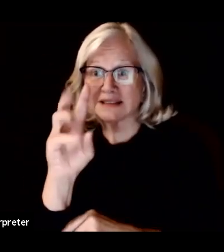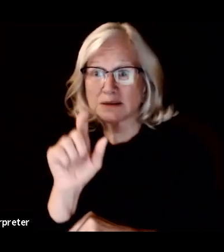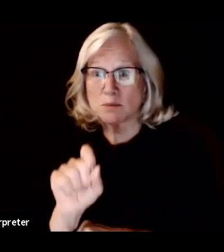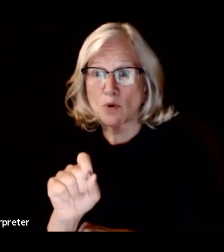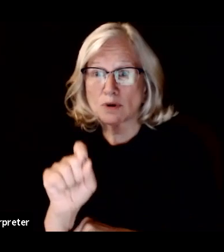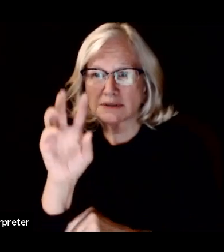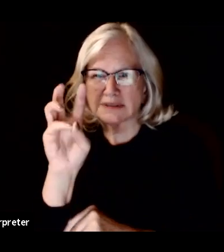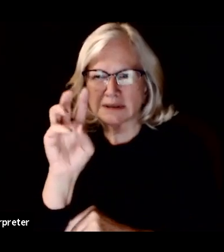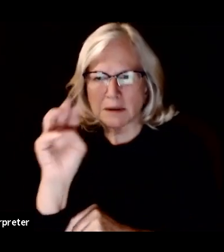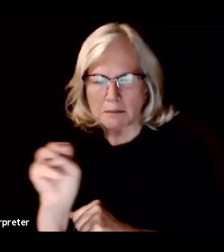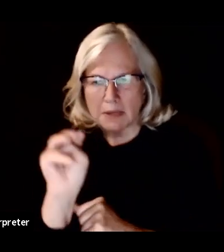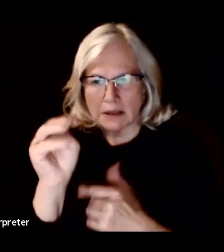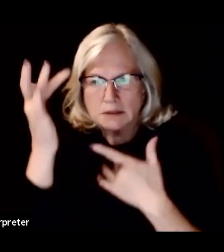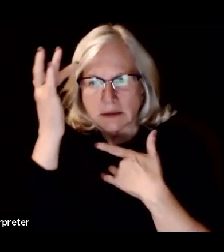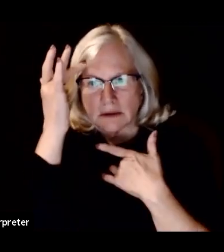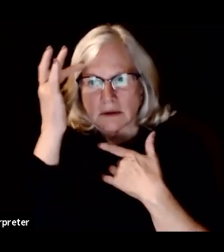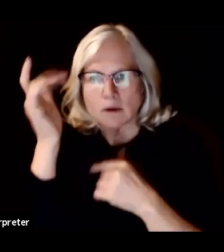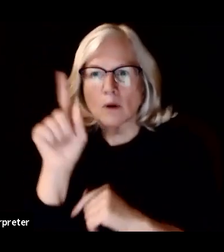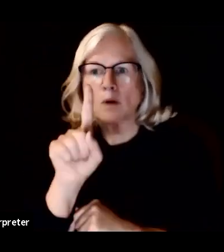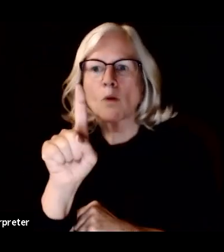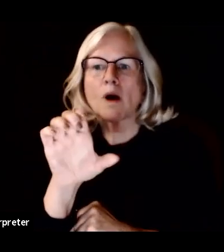195,000 deaths.